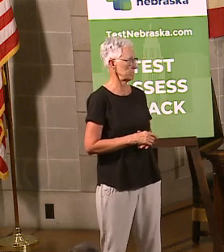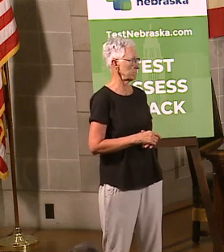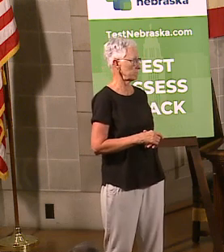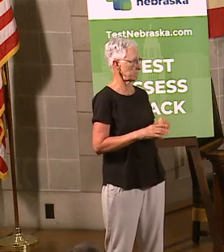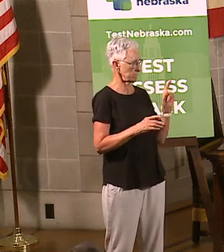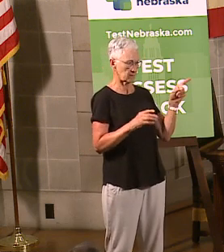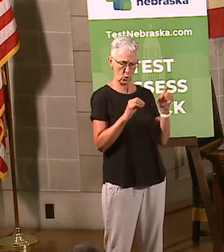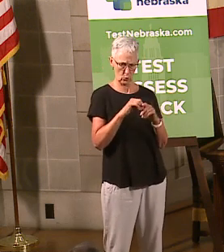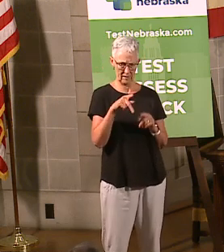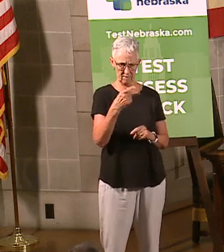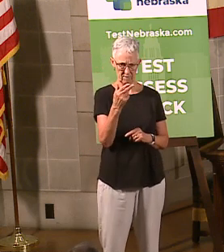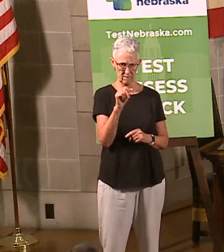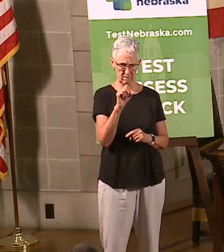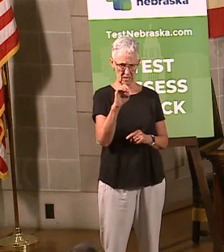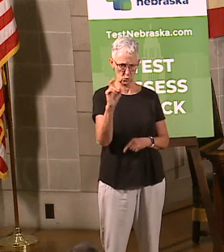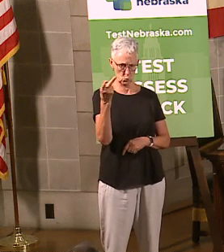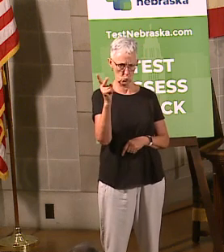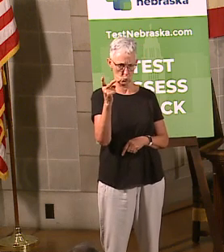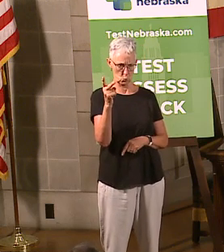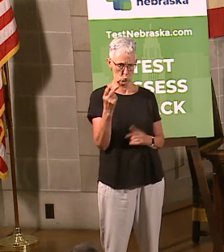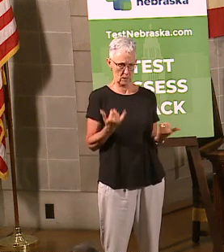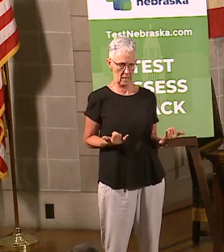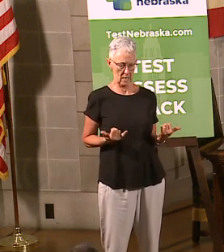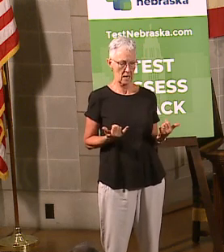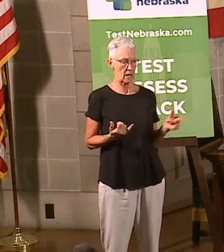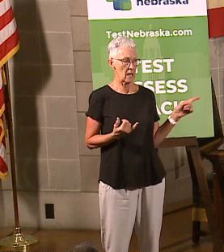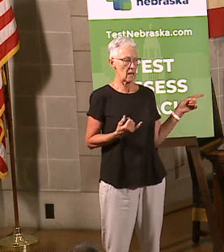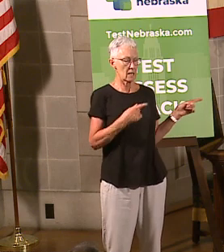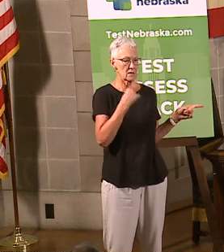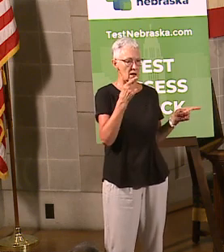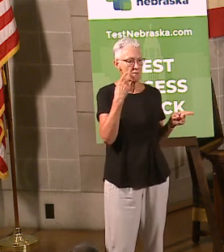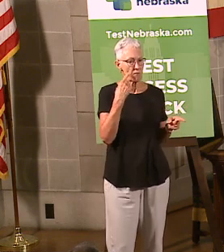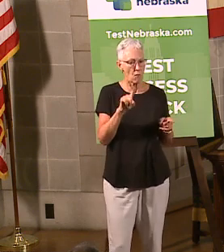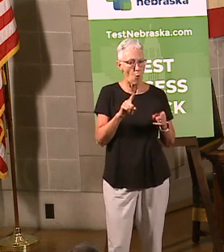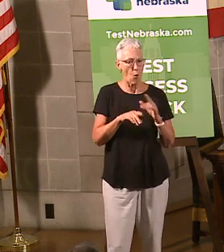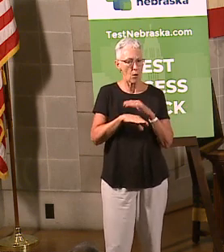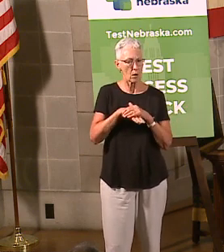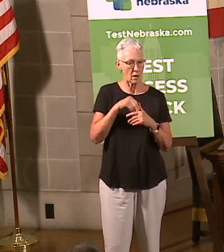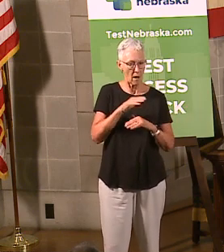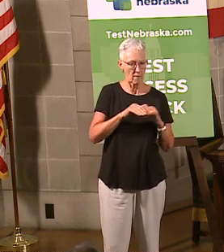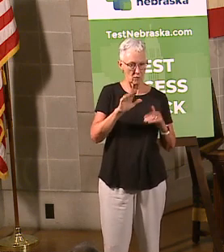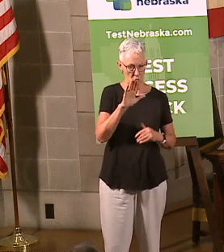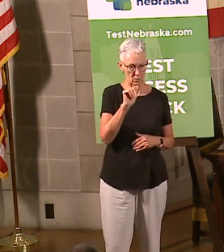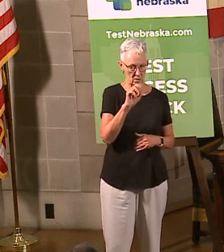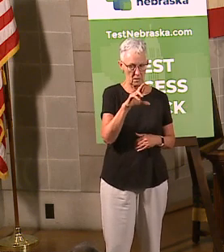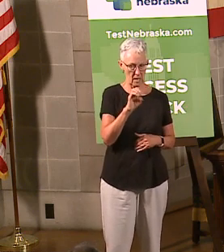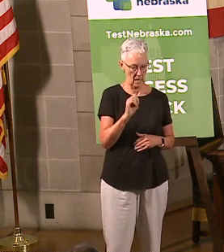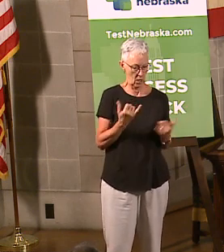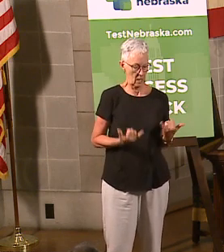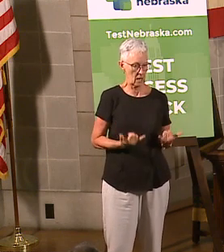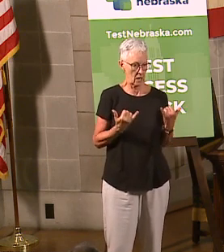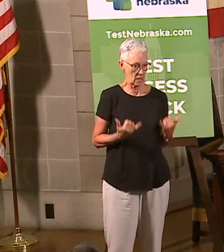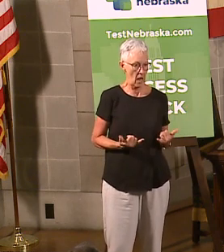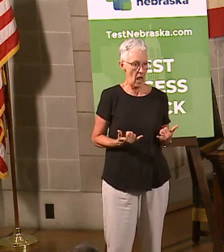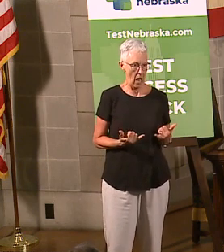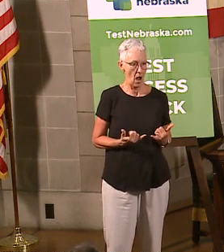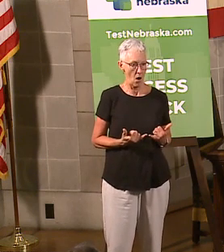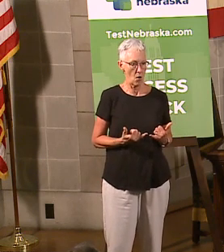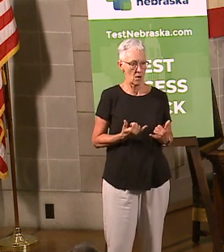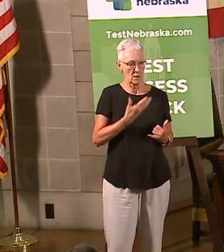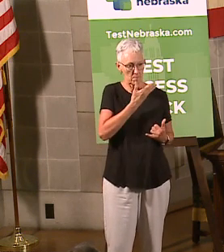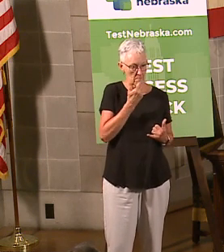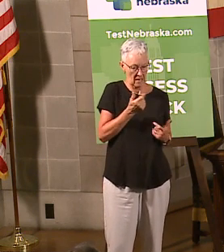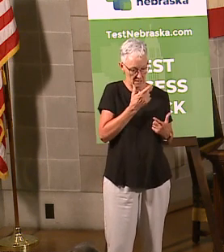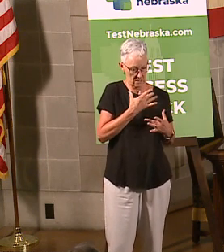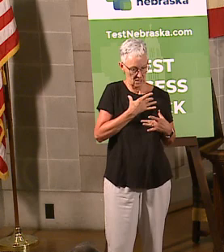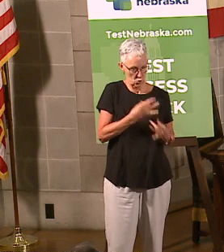circumstances? Yeah, so it's compassionate care, or if there's psychosocial, like if it's in the best interest of the patient's